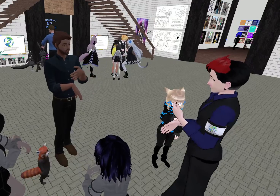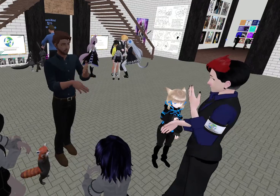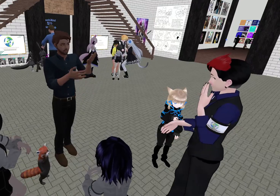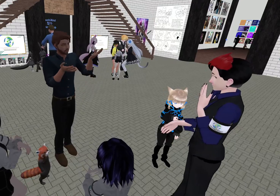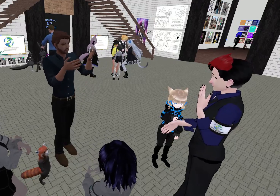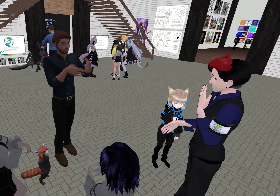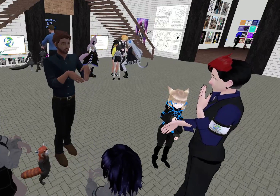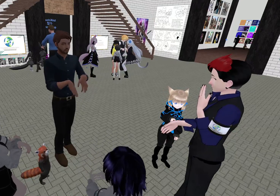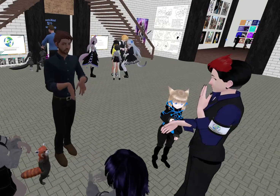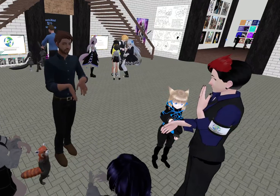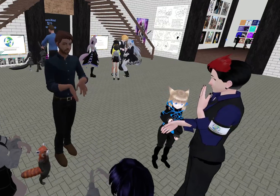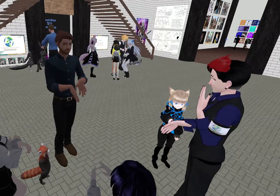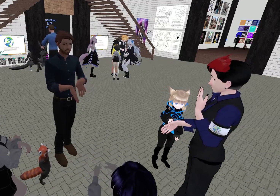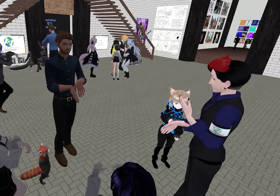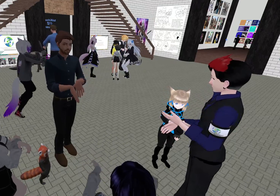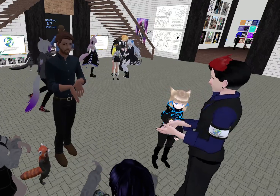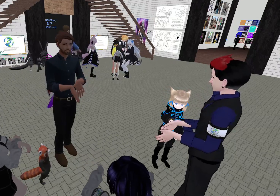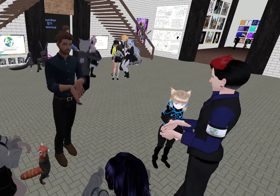mid 1900s, something like that. But